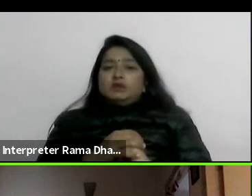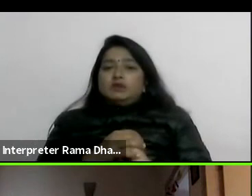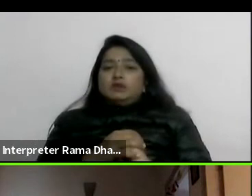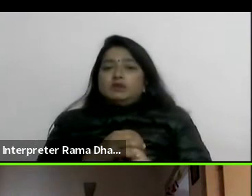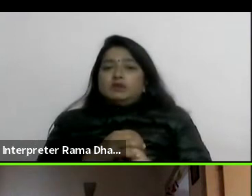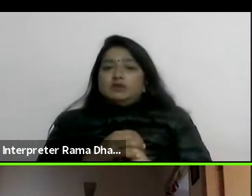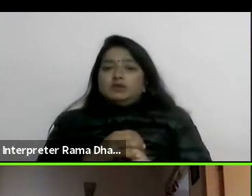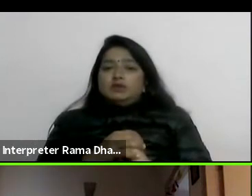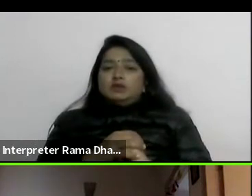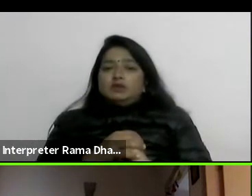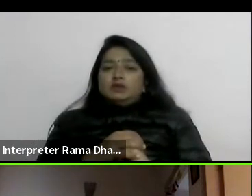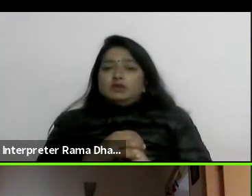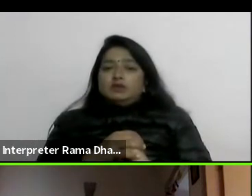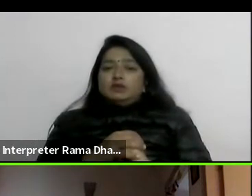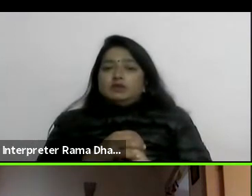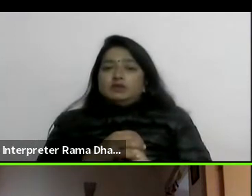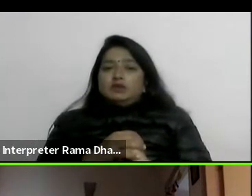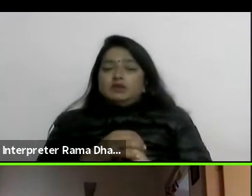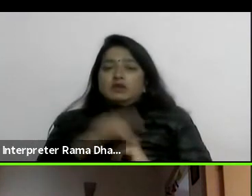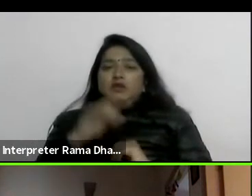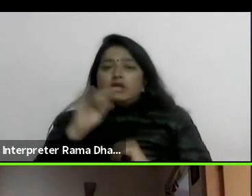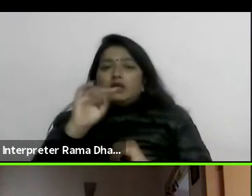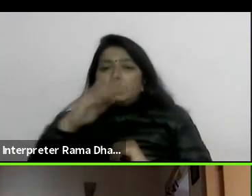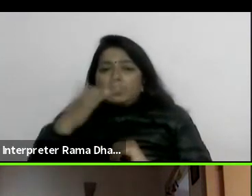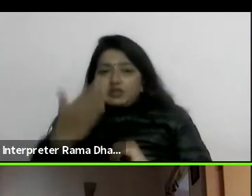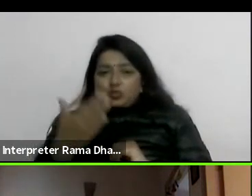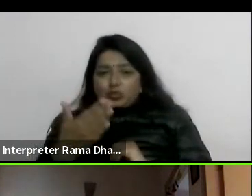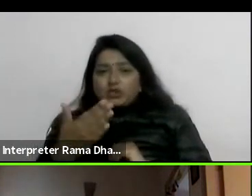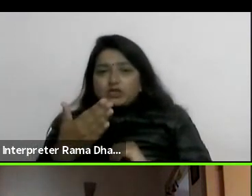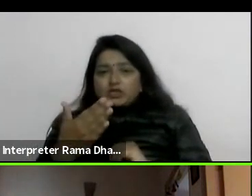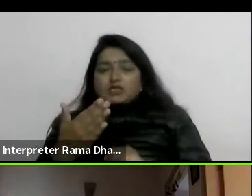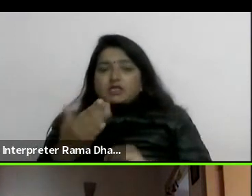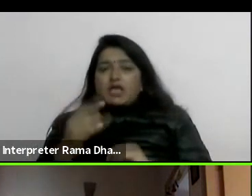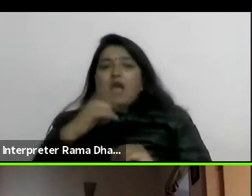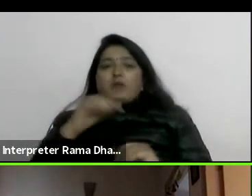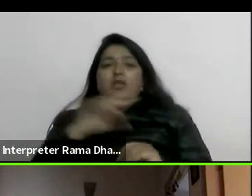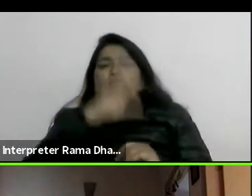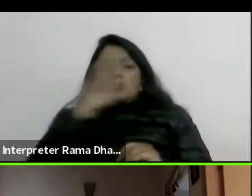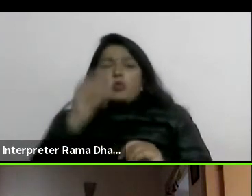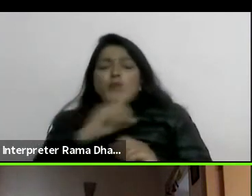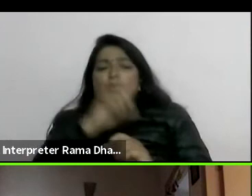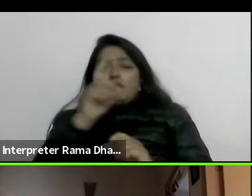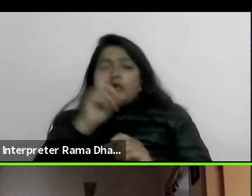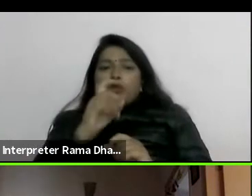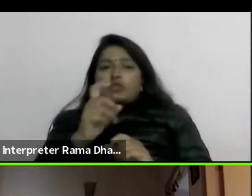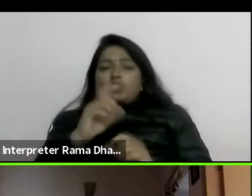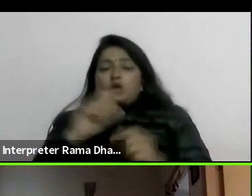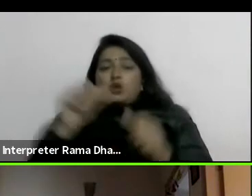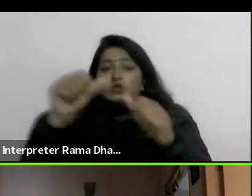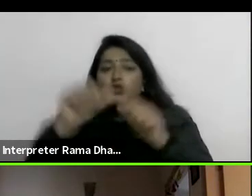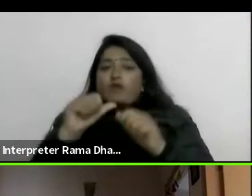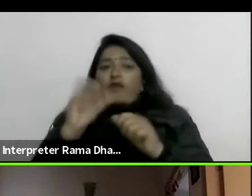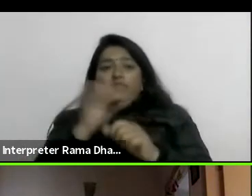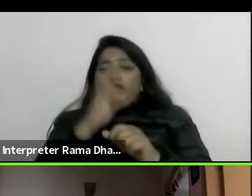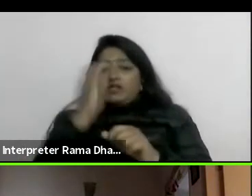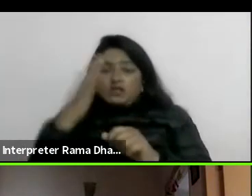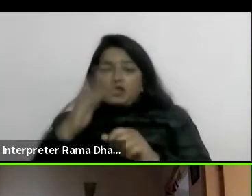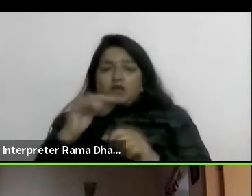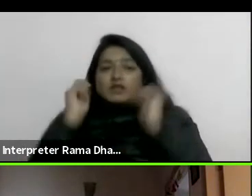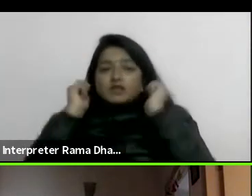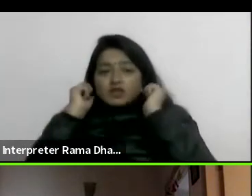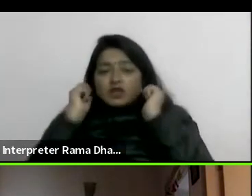think we're going to come to a close. Apologies if not all the questions have been answered, but I've been told